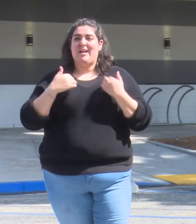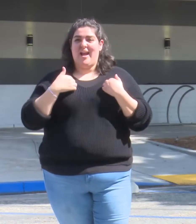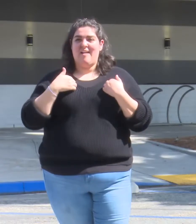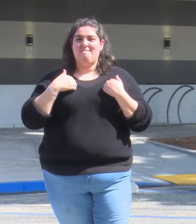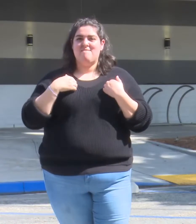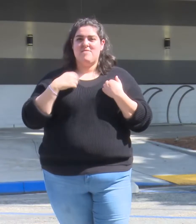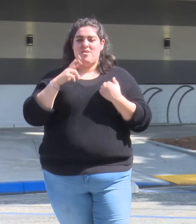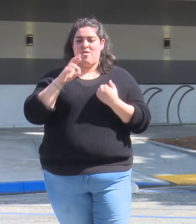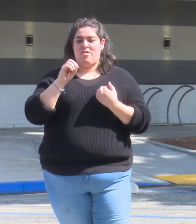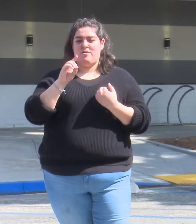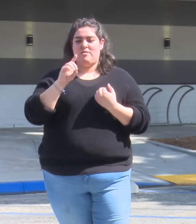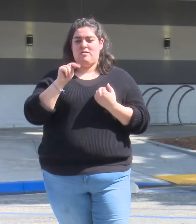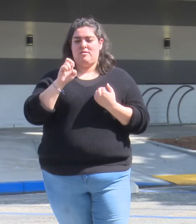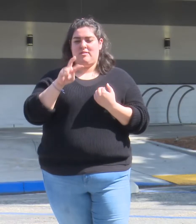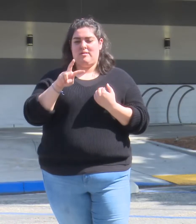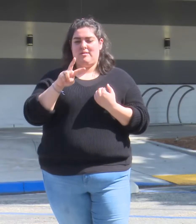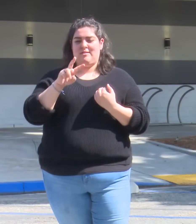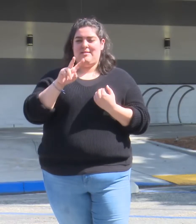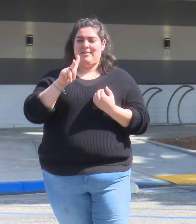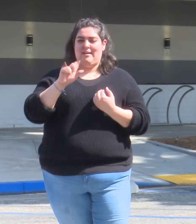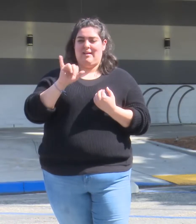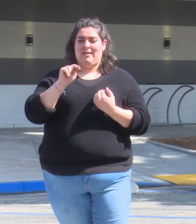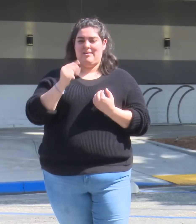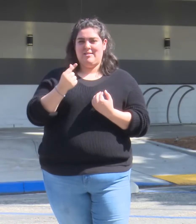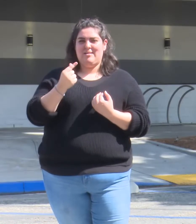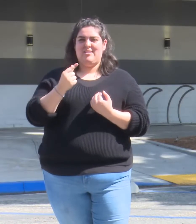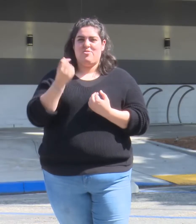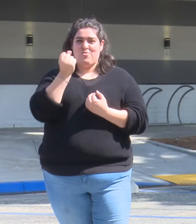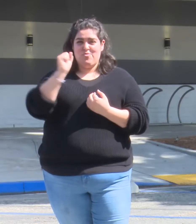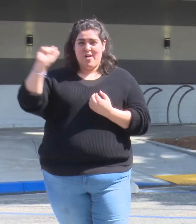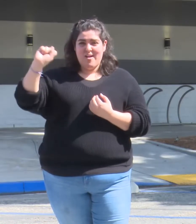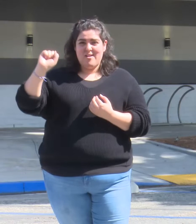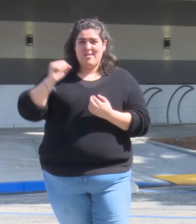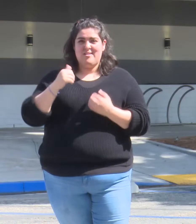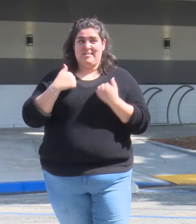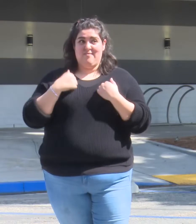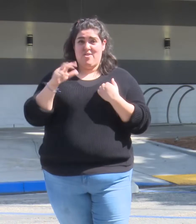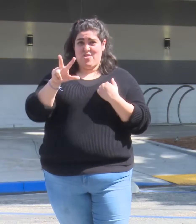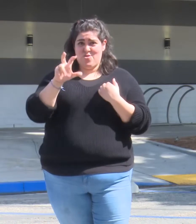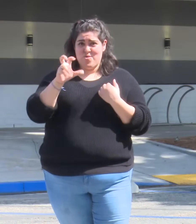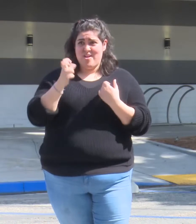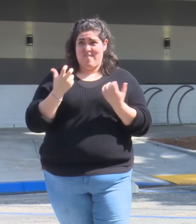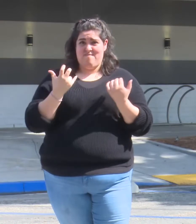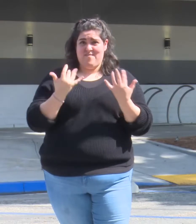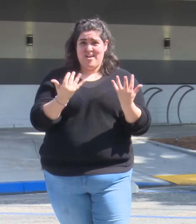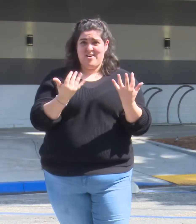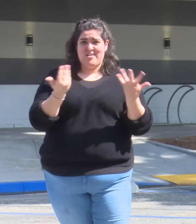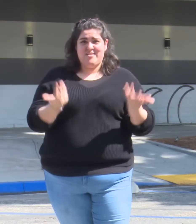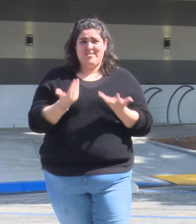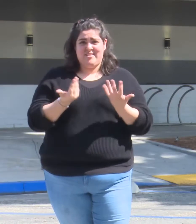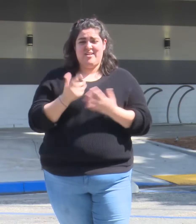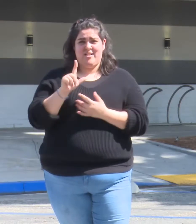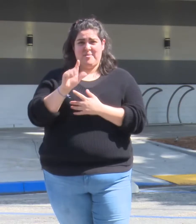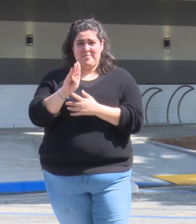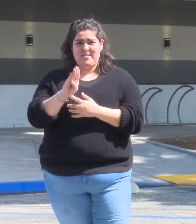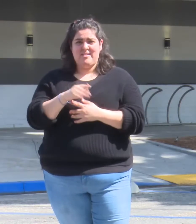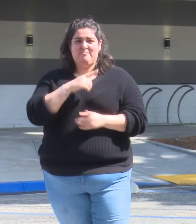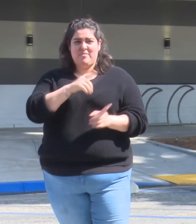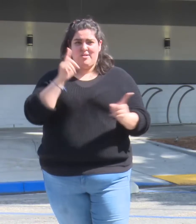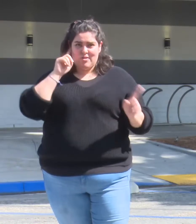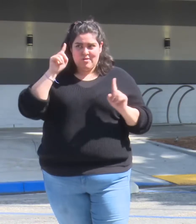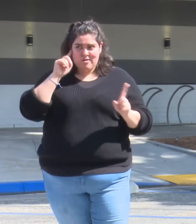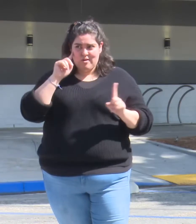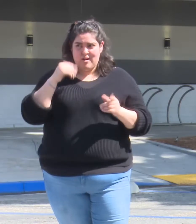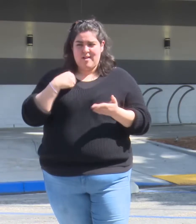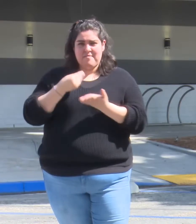here, the Rodney King riots in Long Beach, there were 300 fires here in Long Beach. Ron heard that there was money for